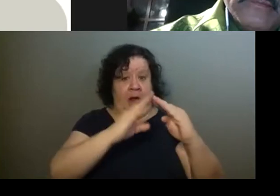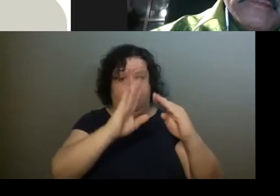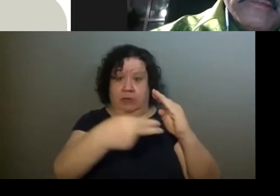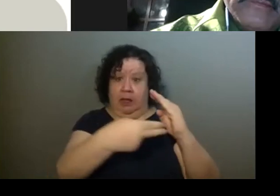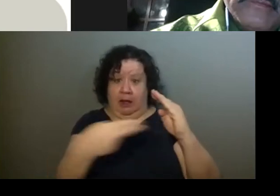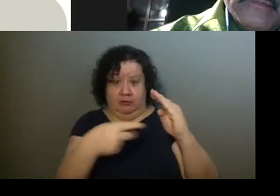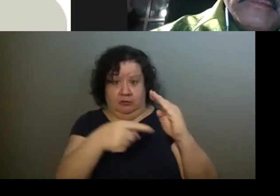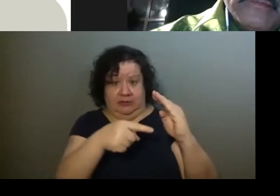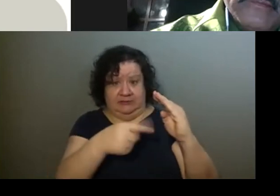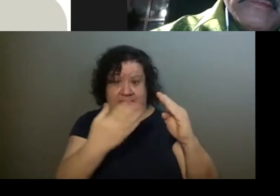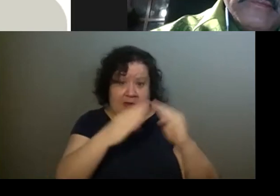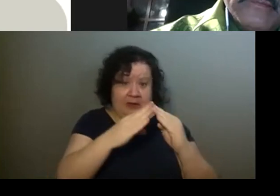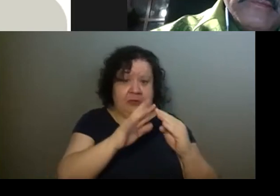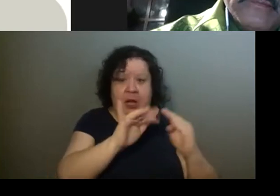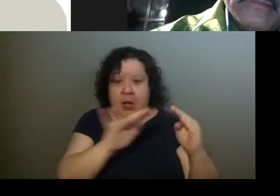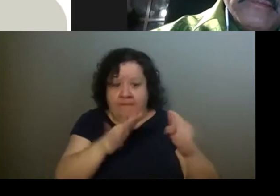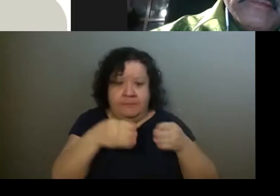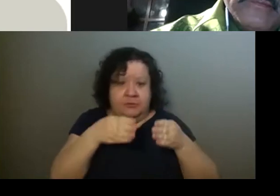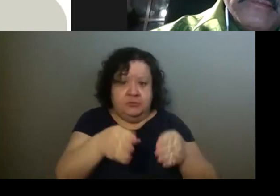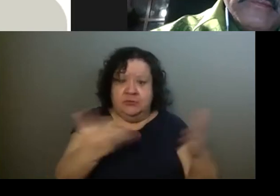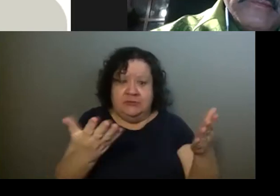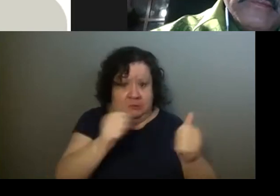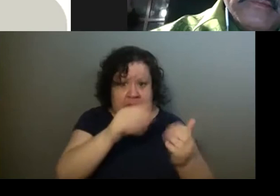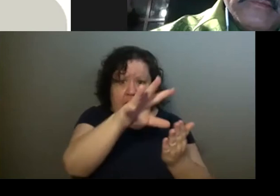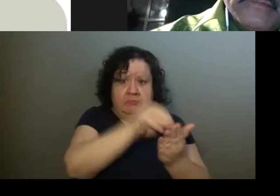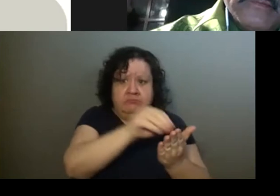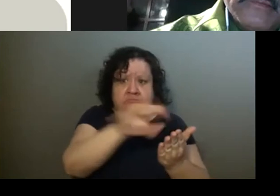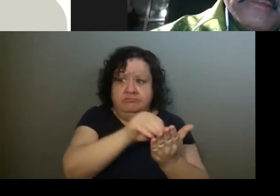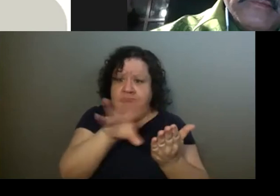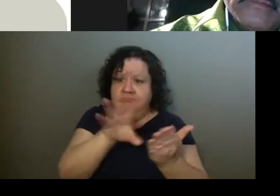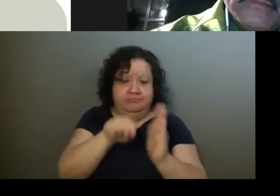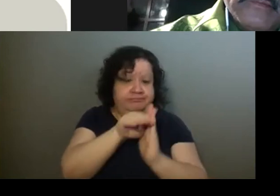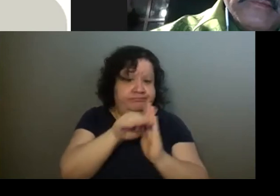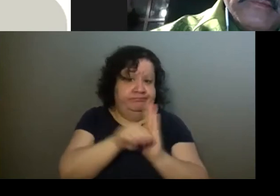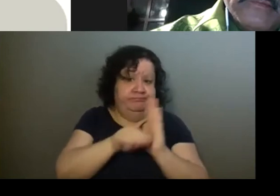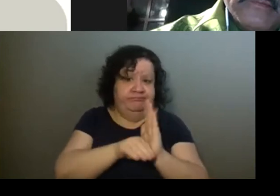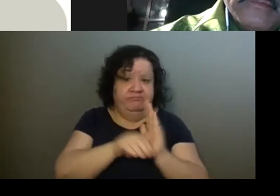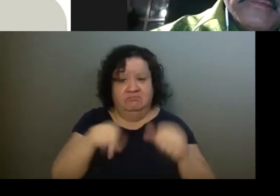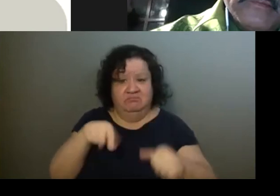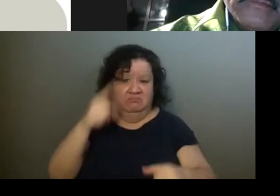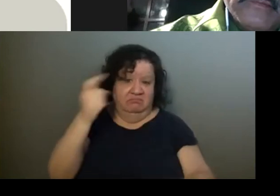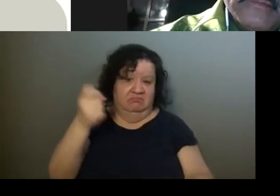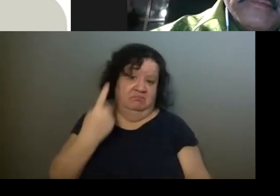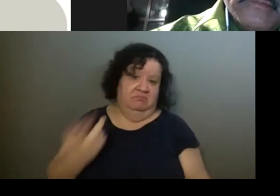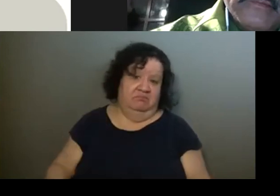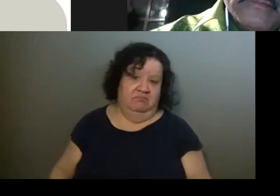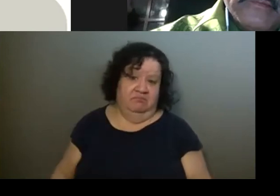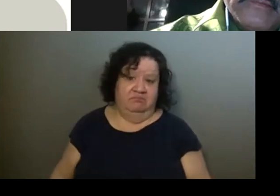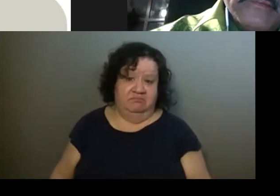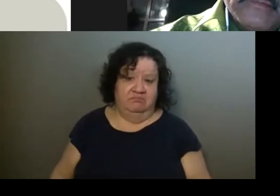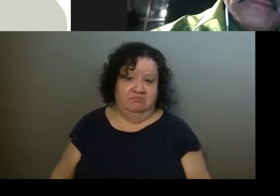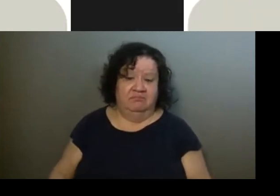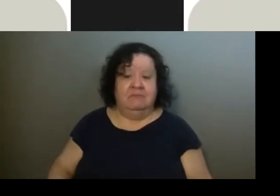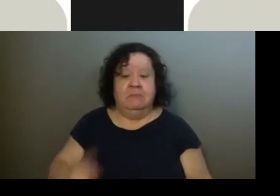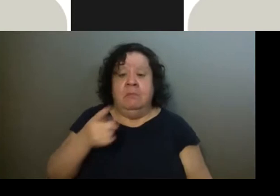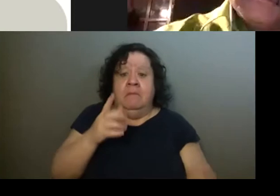be possible to address the needs of and usefulness of those particular technologies. Thank you.